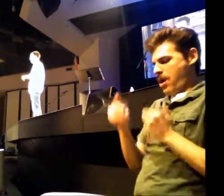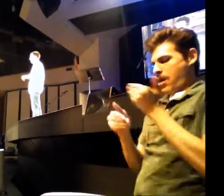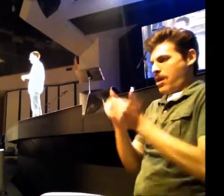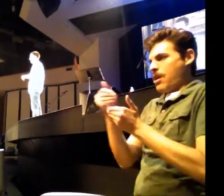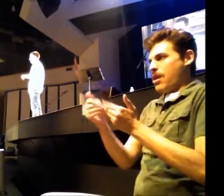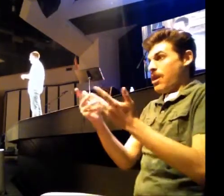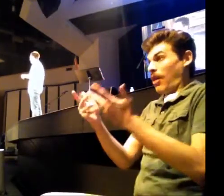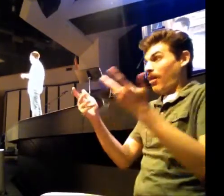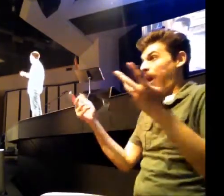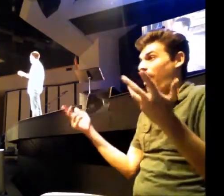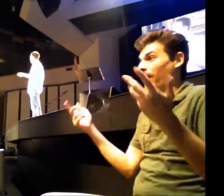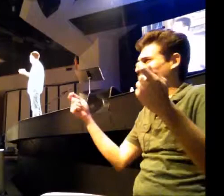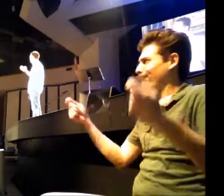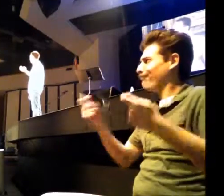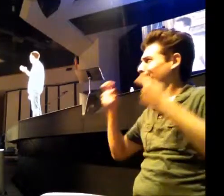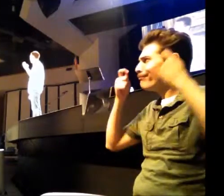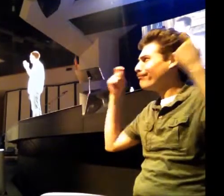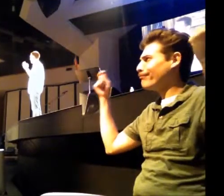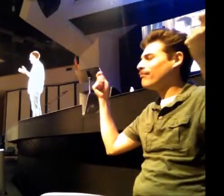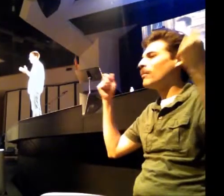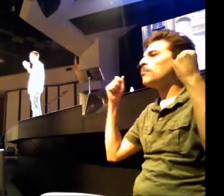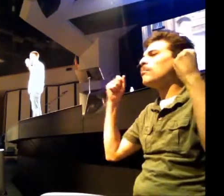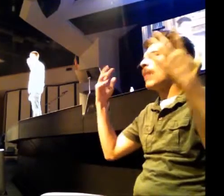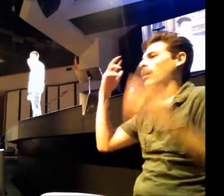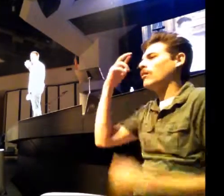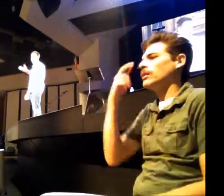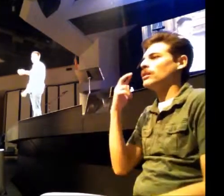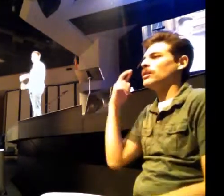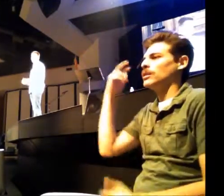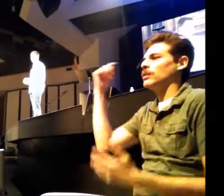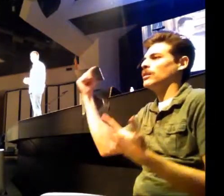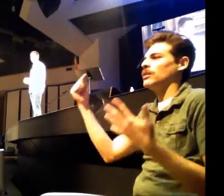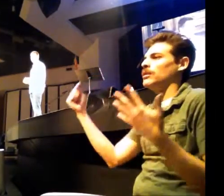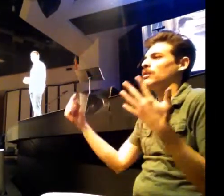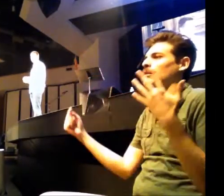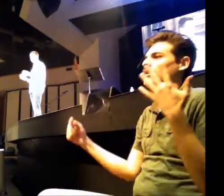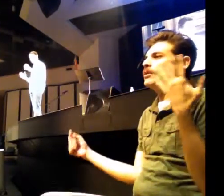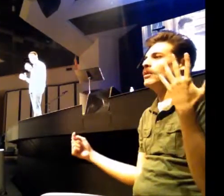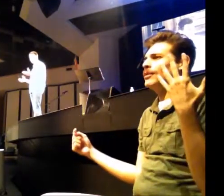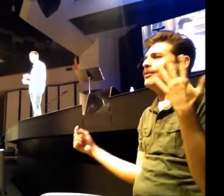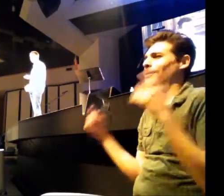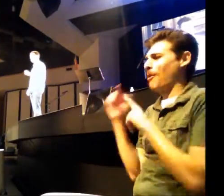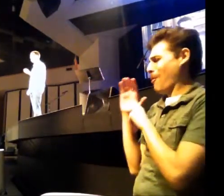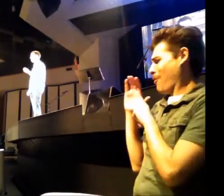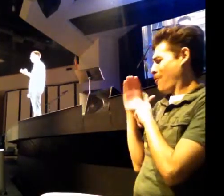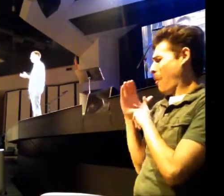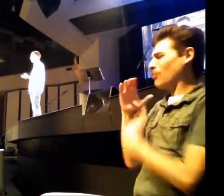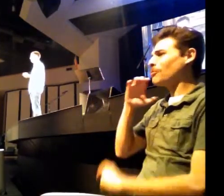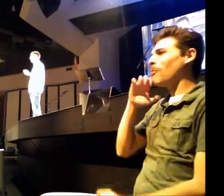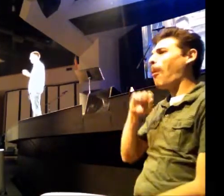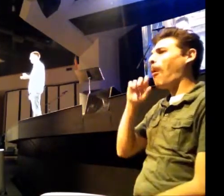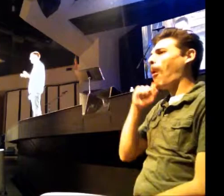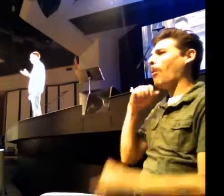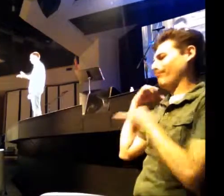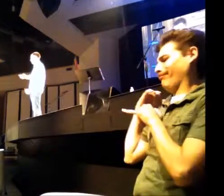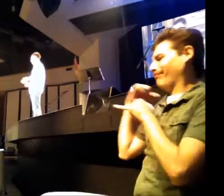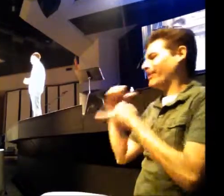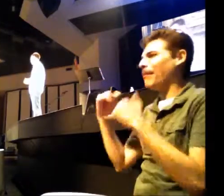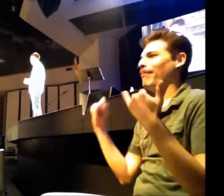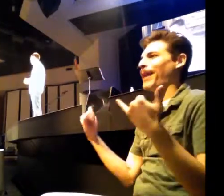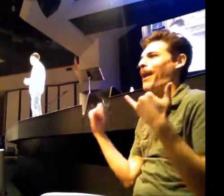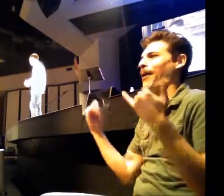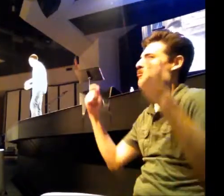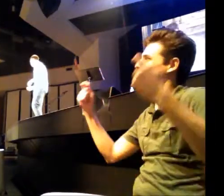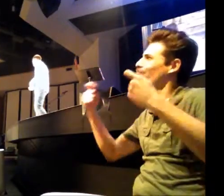today. And so let's not lose this ancient, powerful practice. And let's participate that it might unify us as the